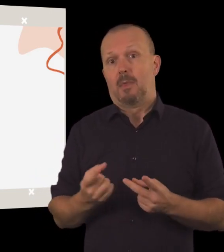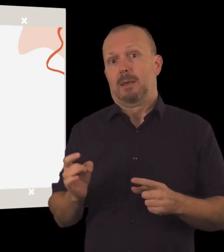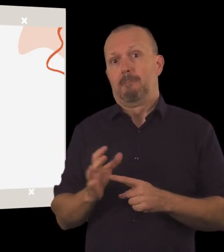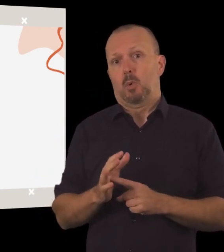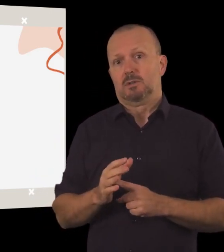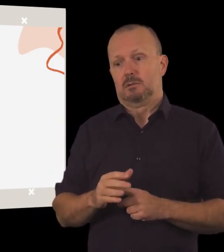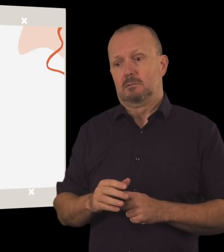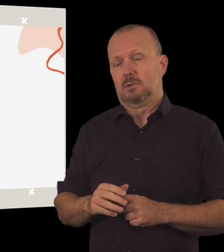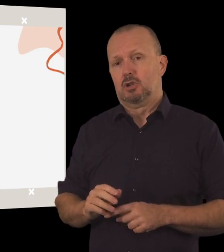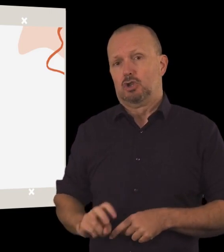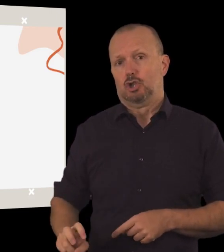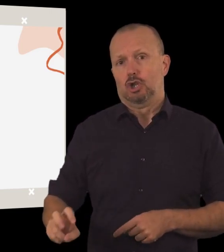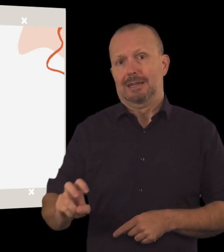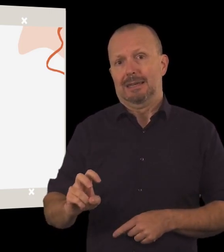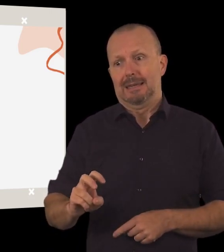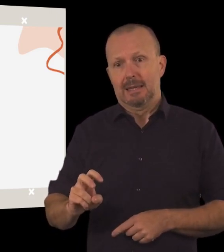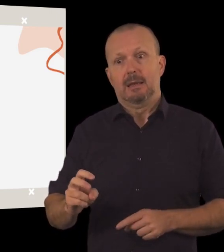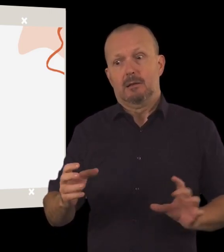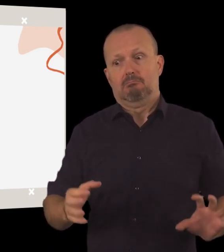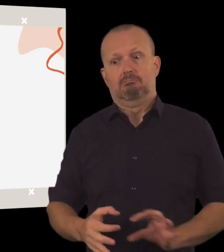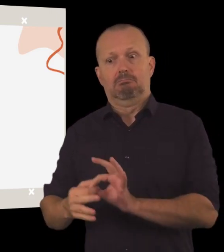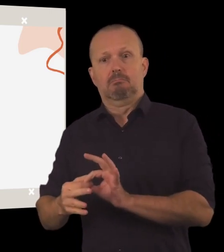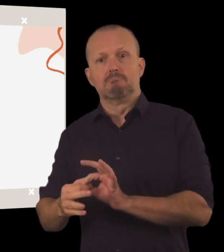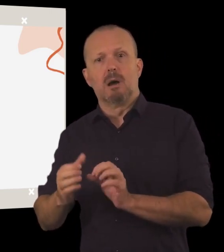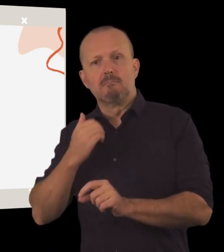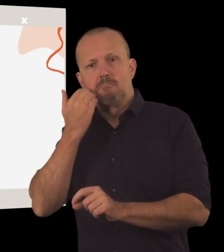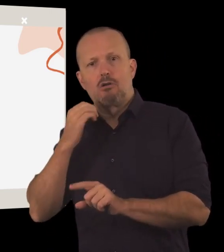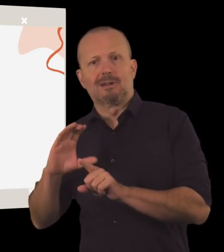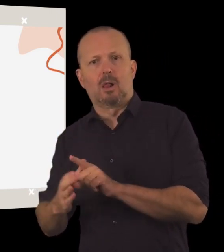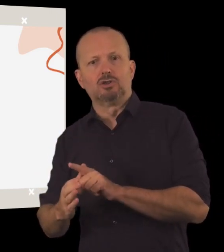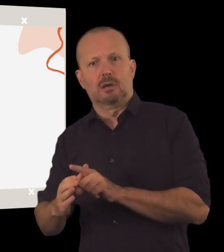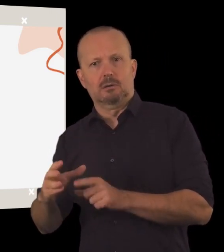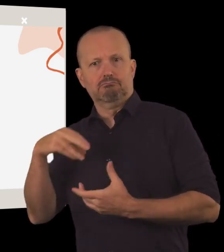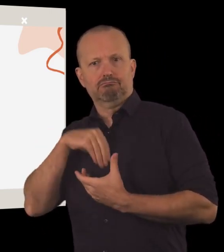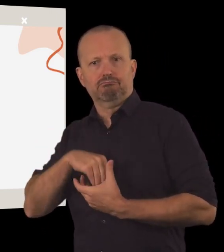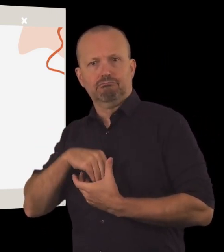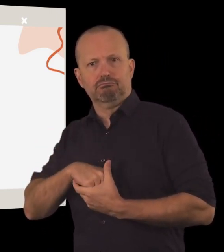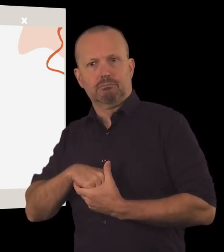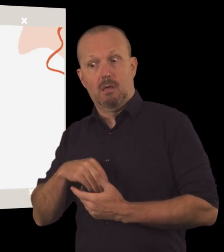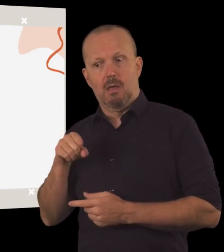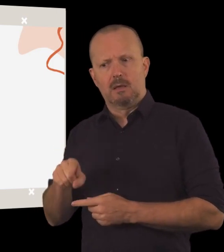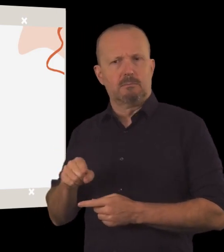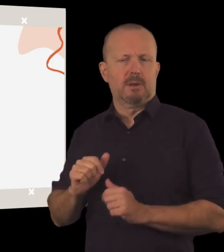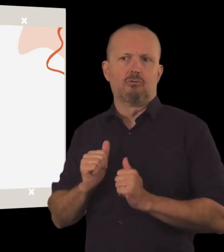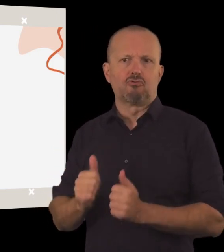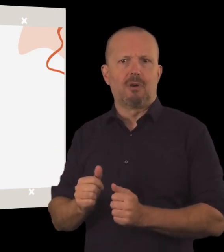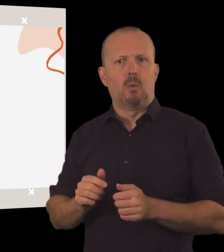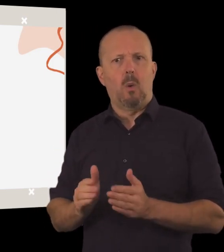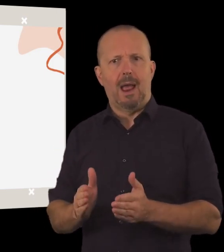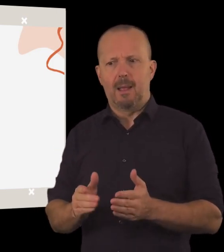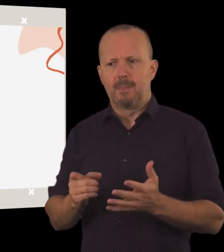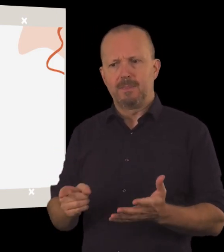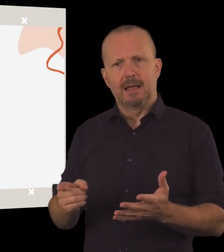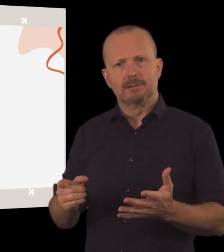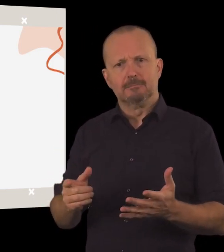Another important journey that has helped me connect is my Māoritanga. Art has been an awesome way